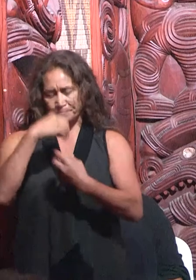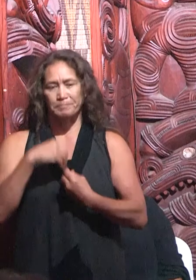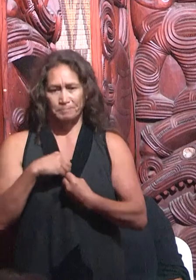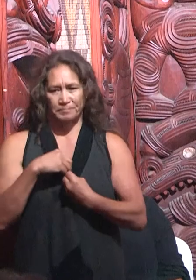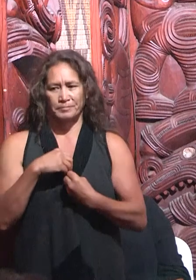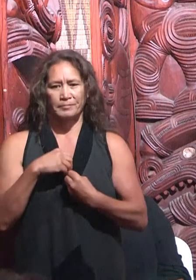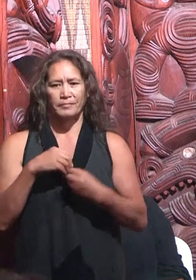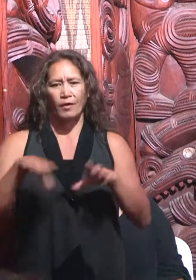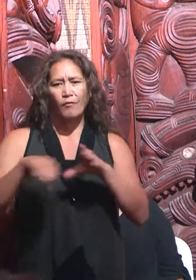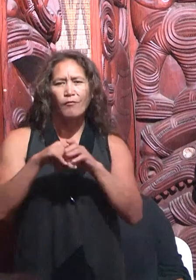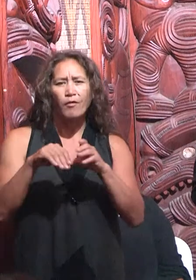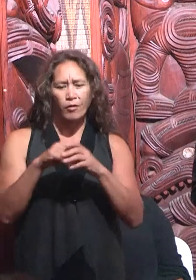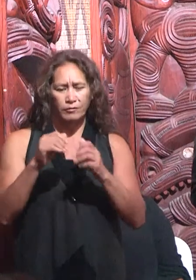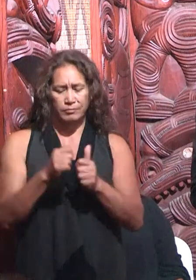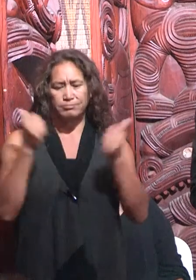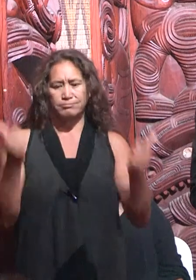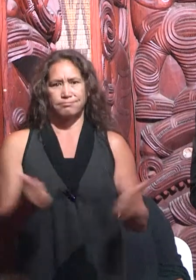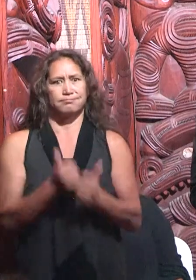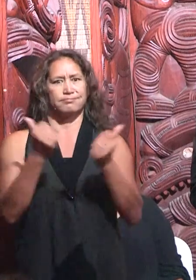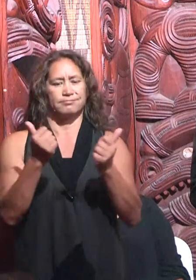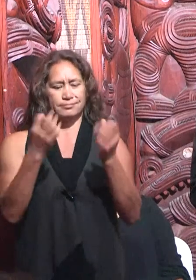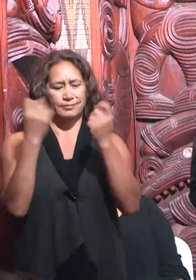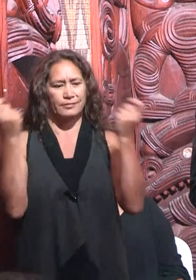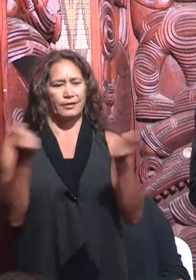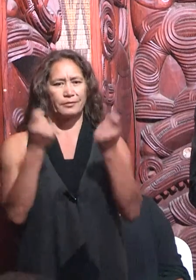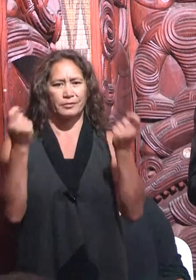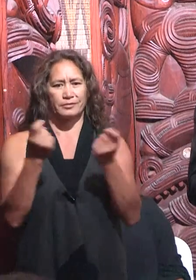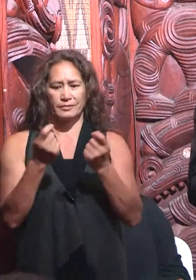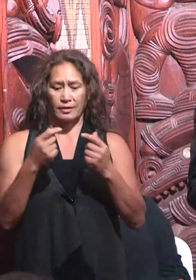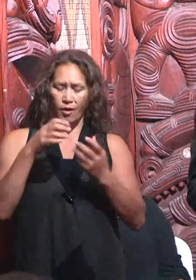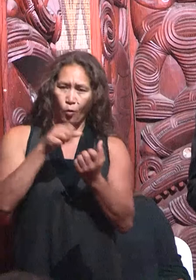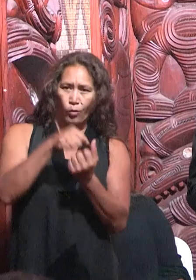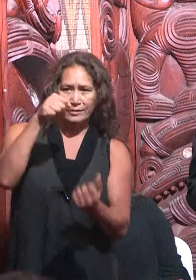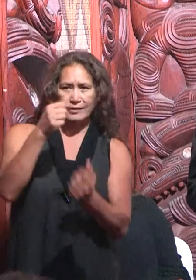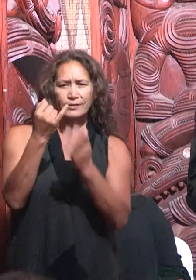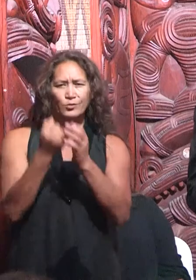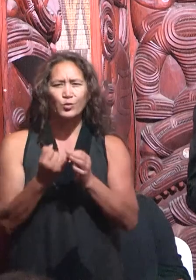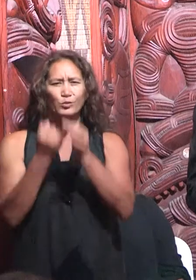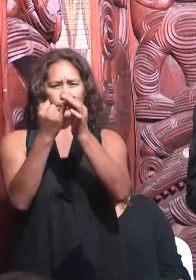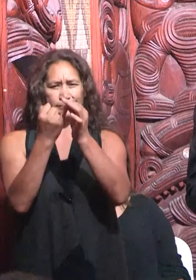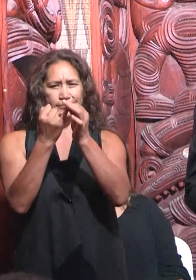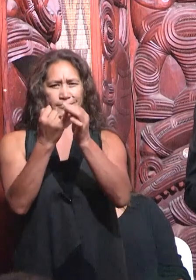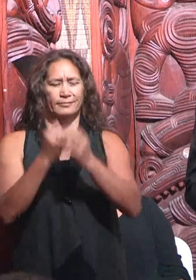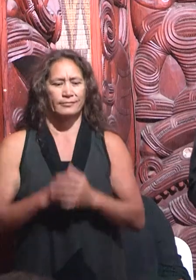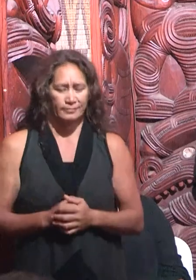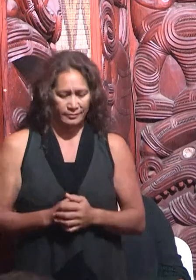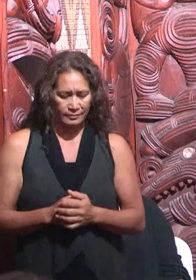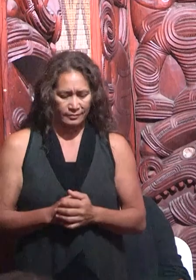uniquely Kiwi ceremony. There's nothing like Waitangi. Part ceremony, part